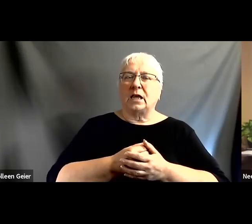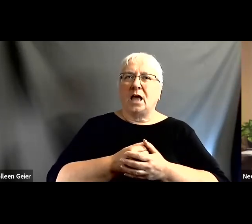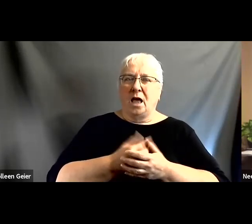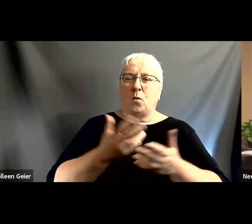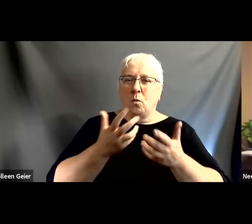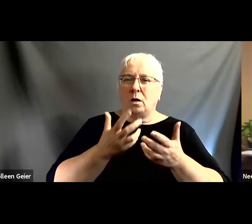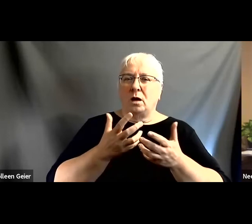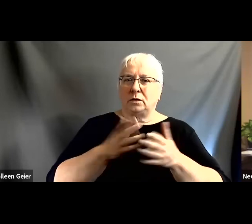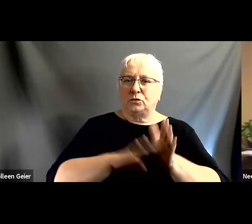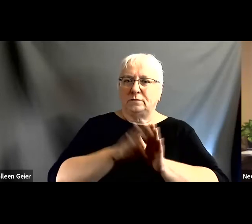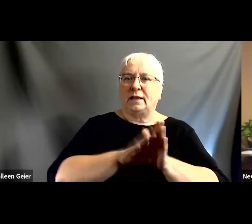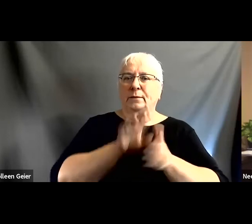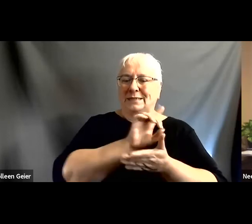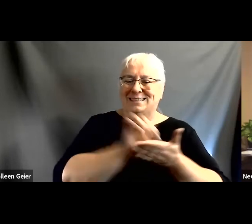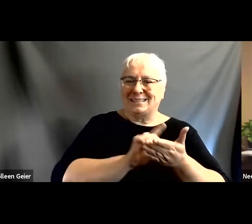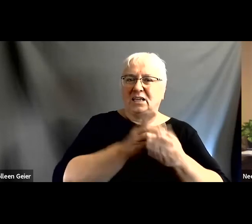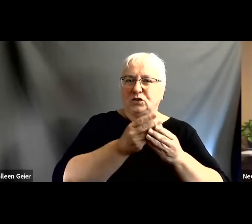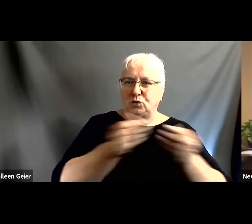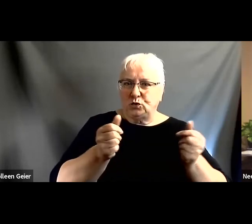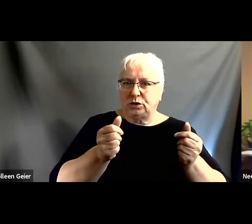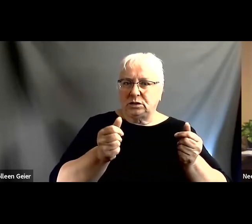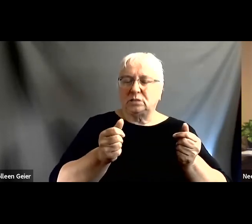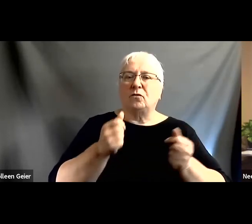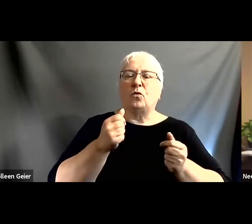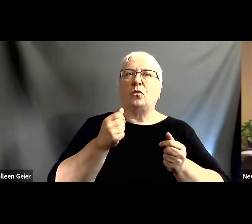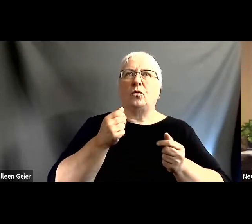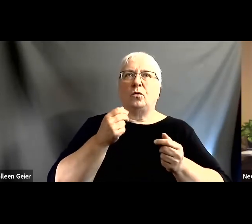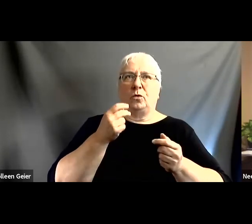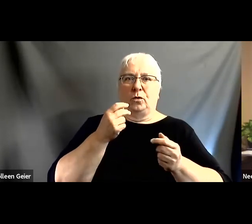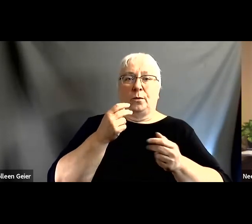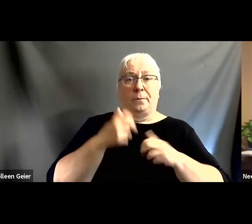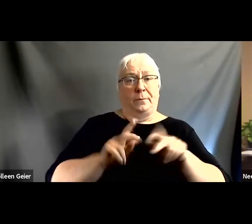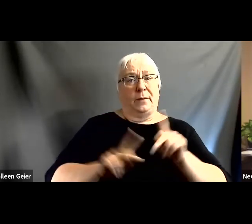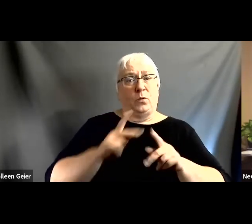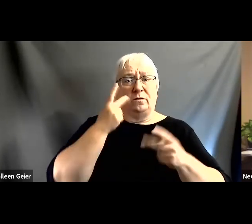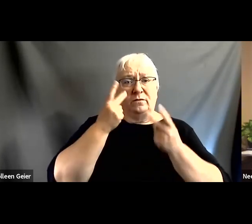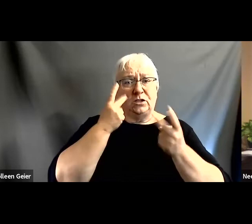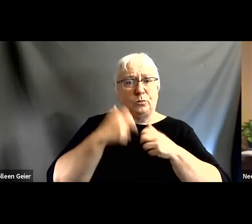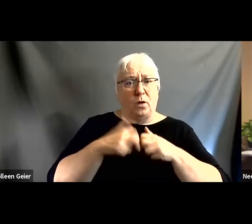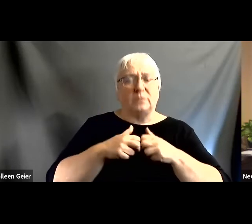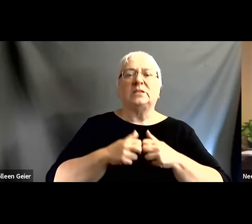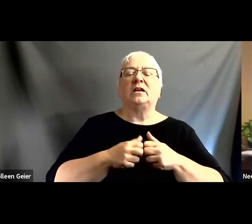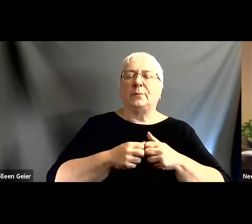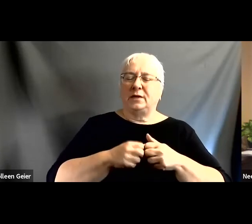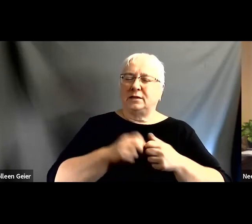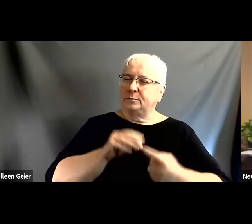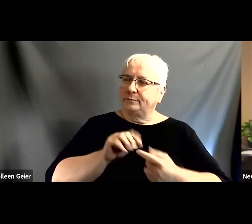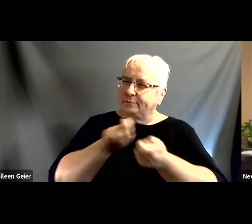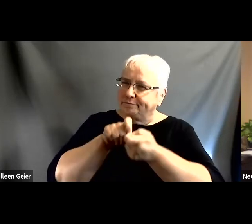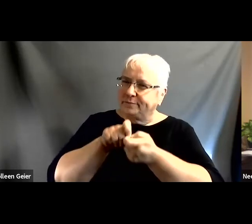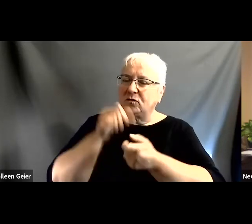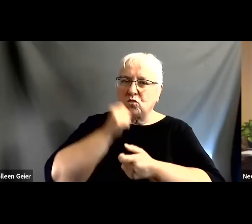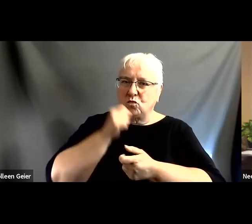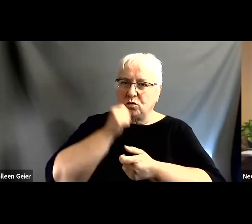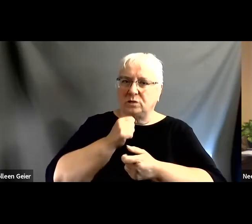design solutions for girls, for the visually impaired, but girls, because there is greater disadvantaging in a way that is